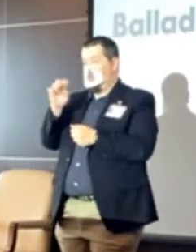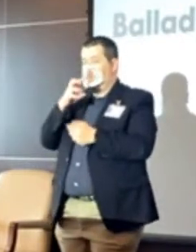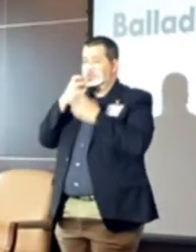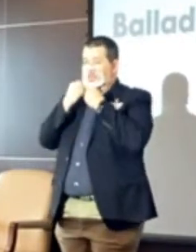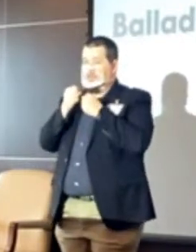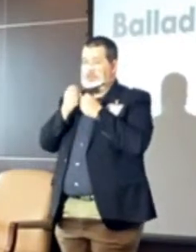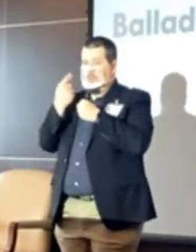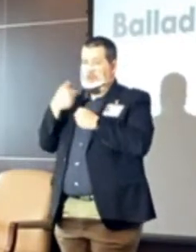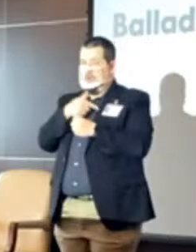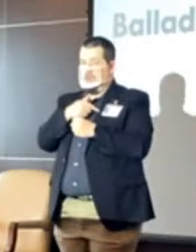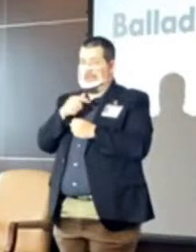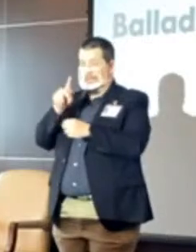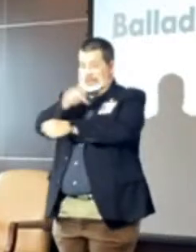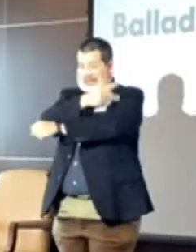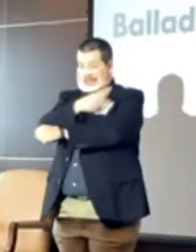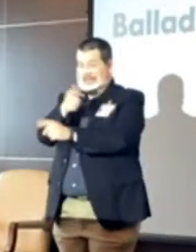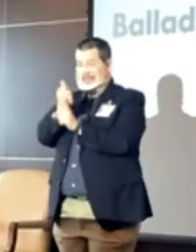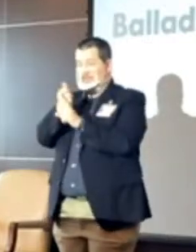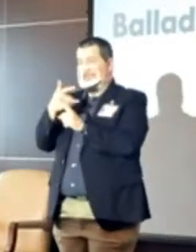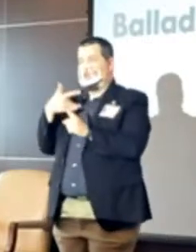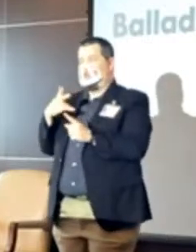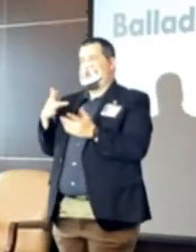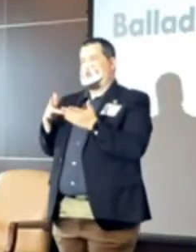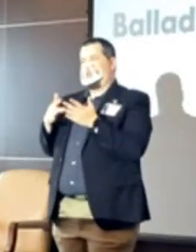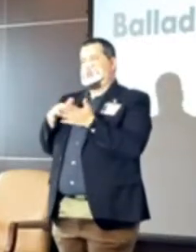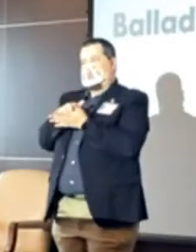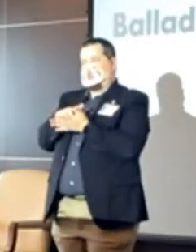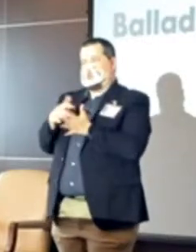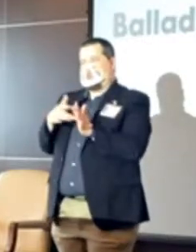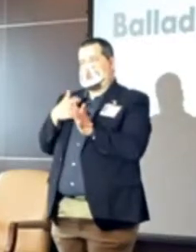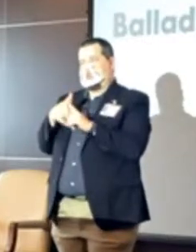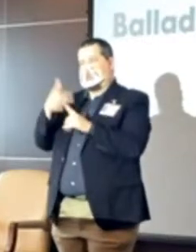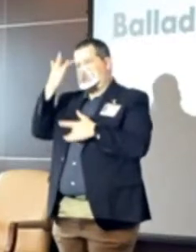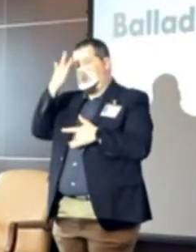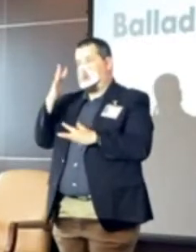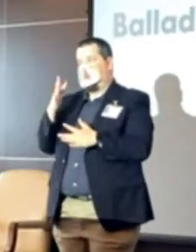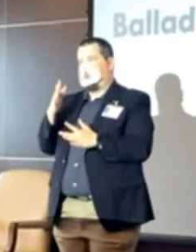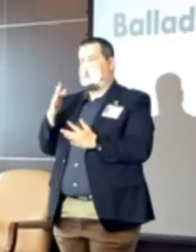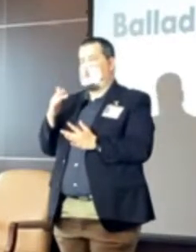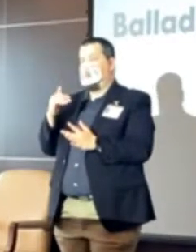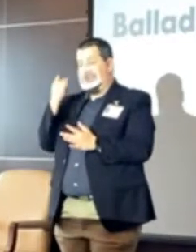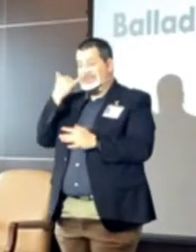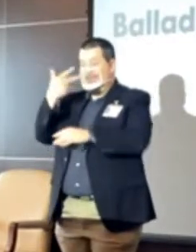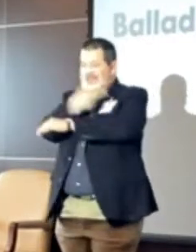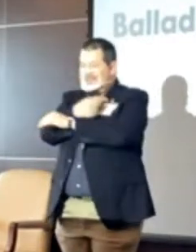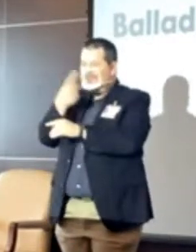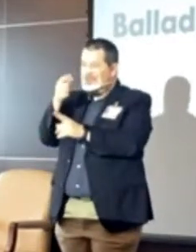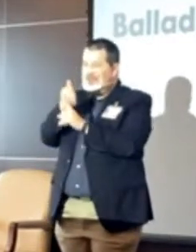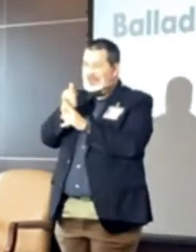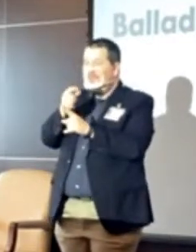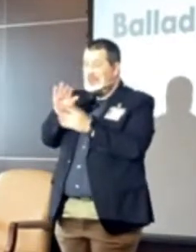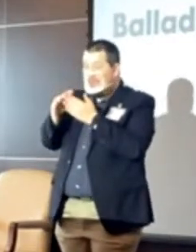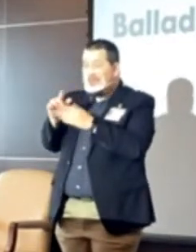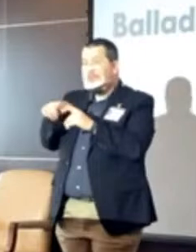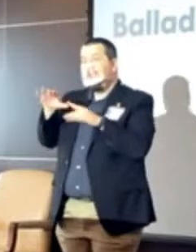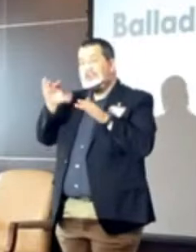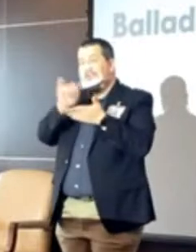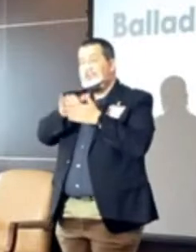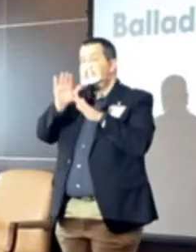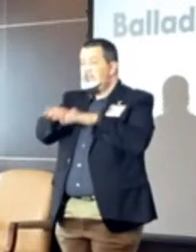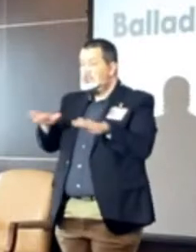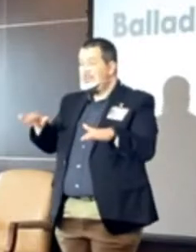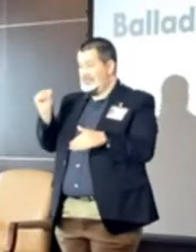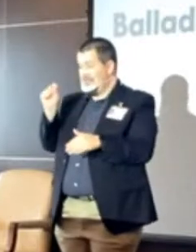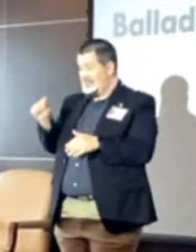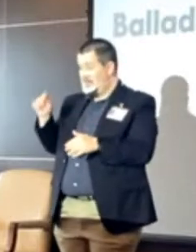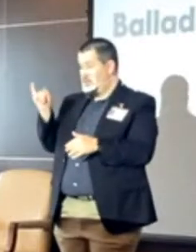us, and those patients are very vulnerable. So if you're going to get a vaccine, not only do it for your community, but do it for children like we see here every